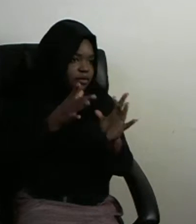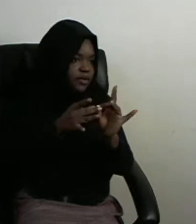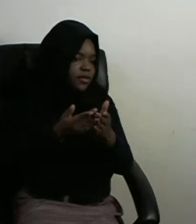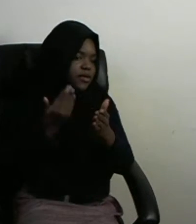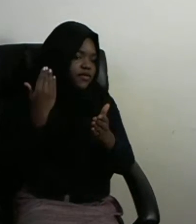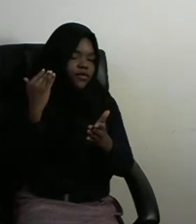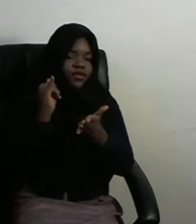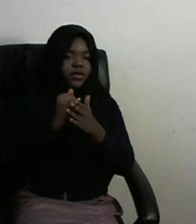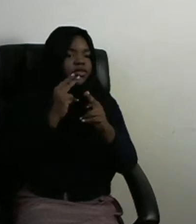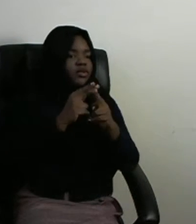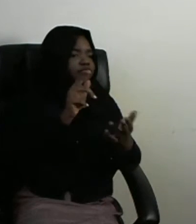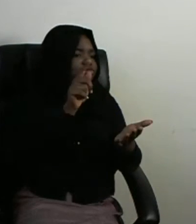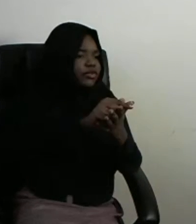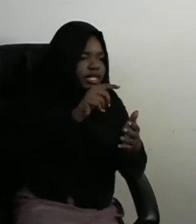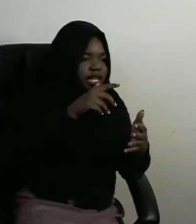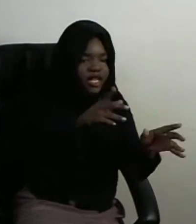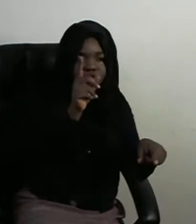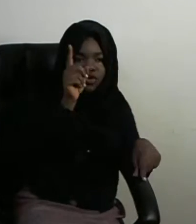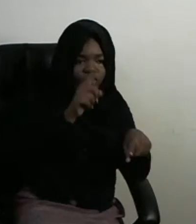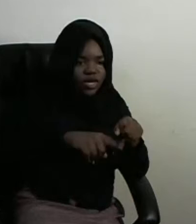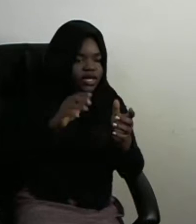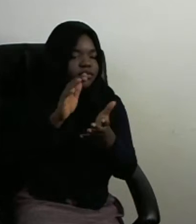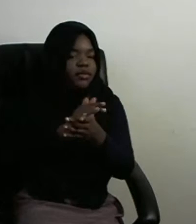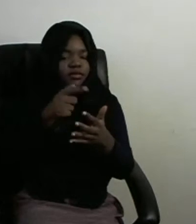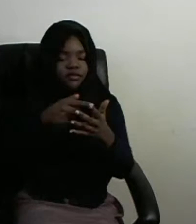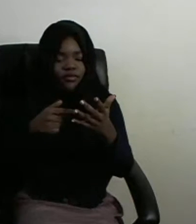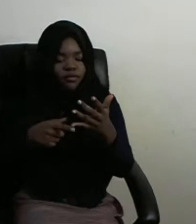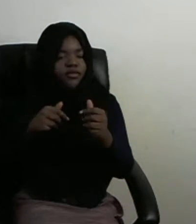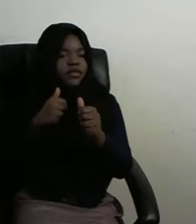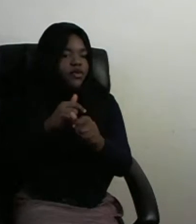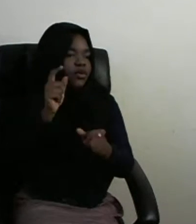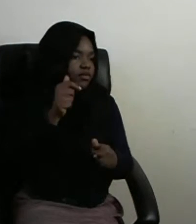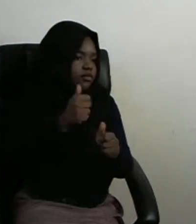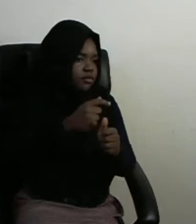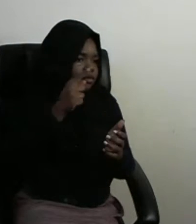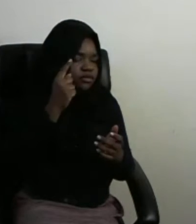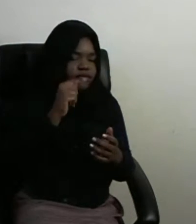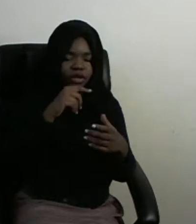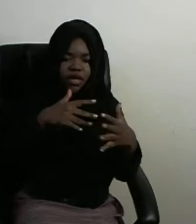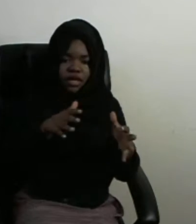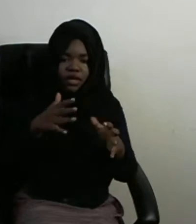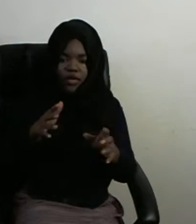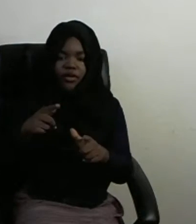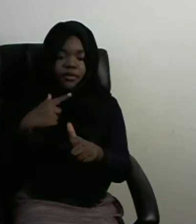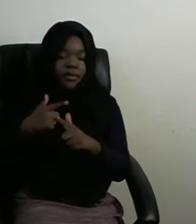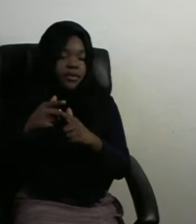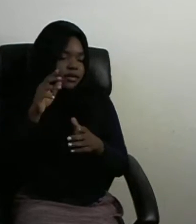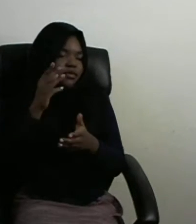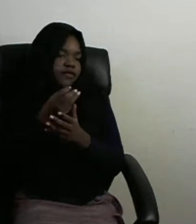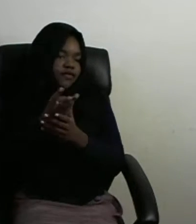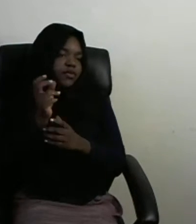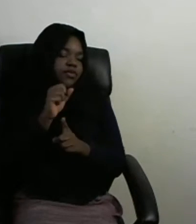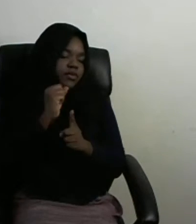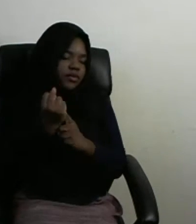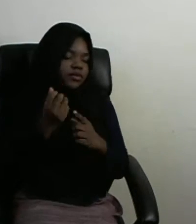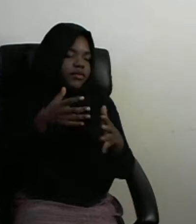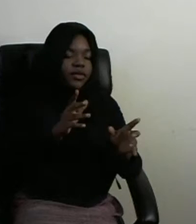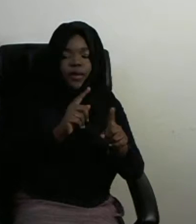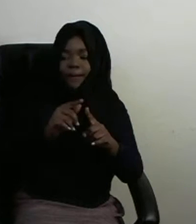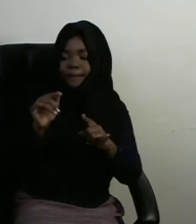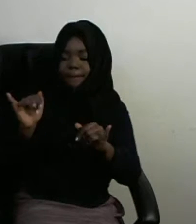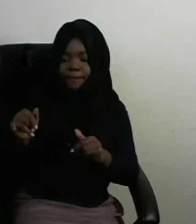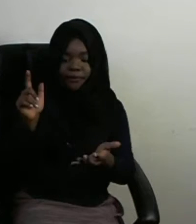called prohibited. You don't do this, you don't do this, you don't do this, except if you have done one or two cases. So